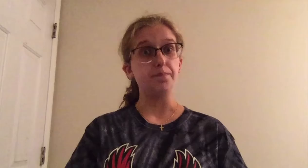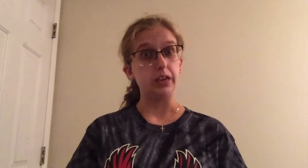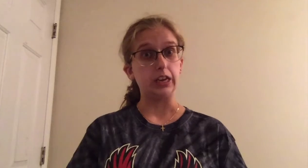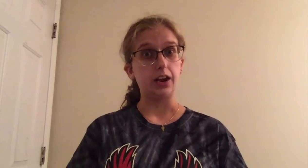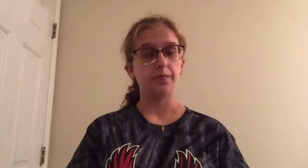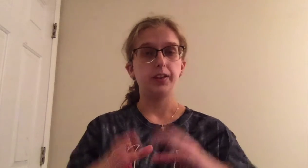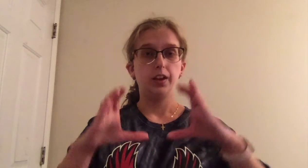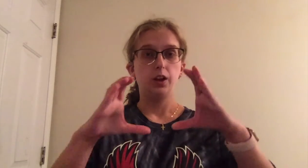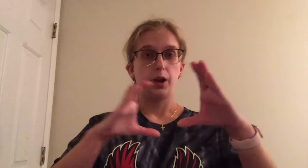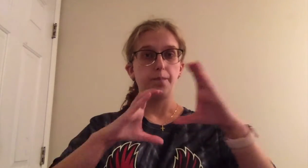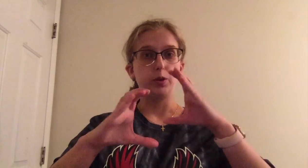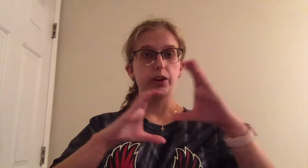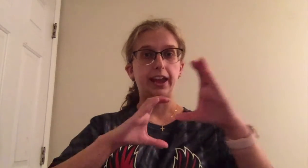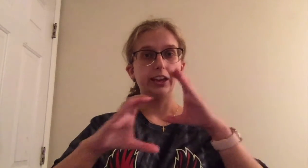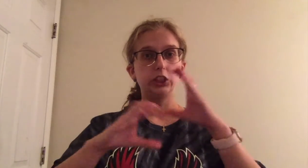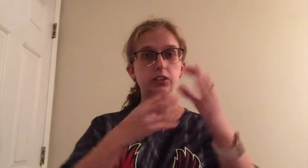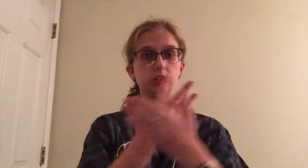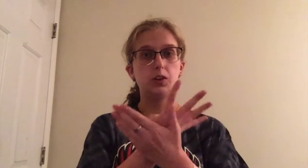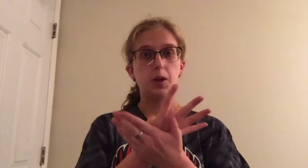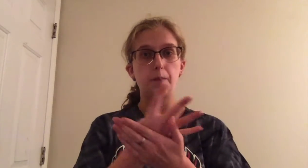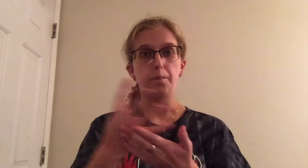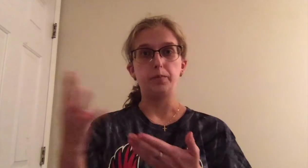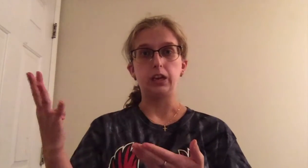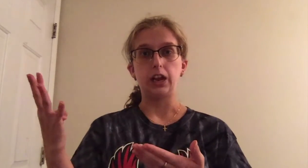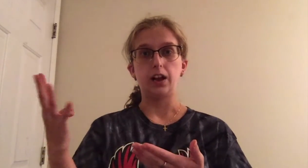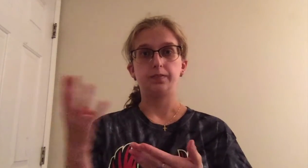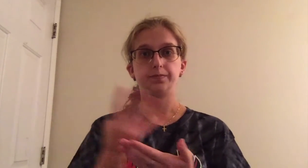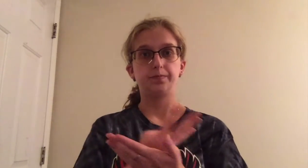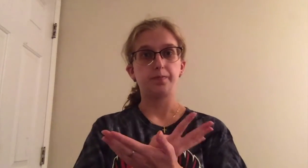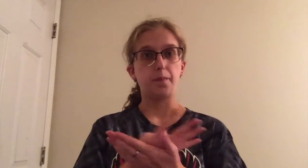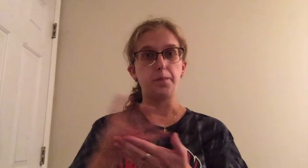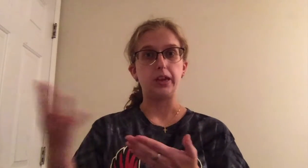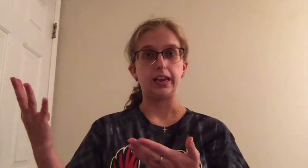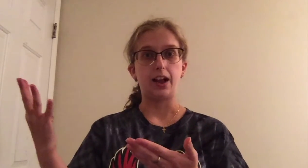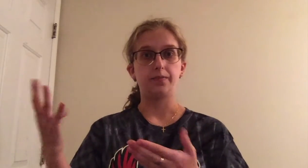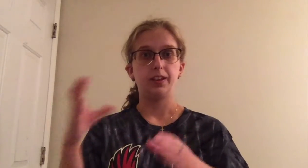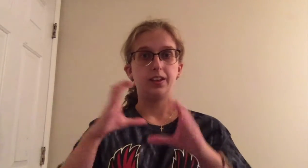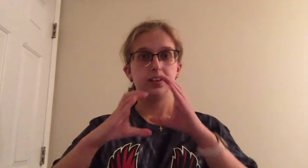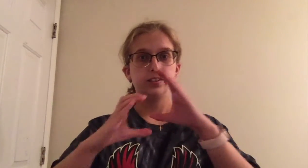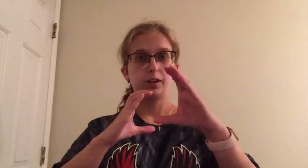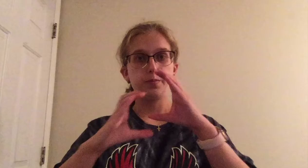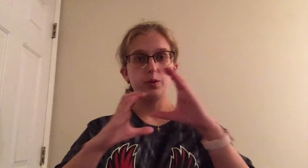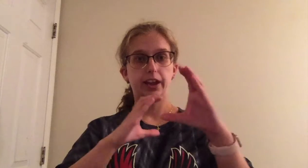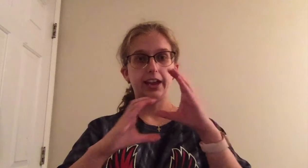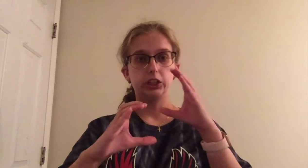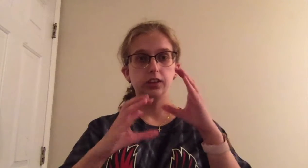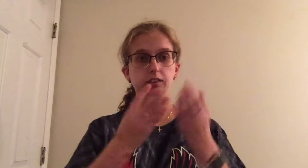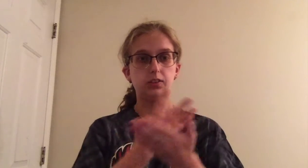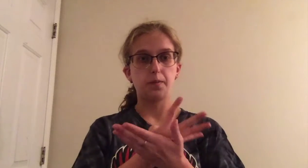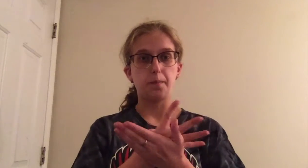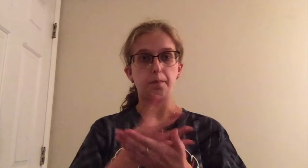media. Communications media. Media. Communications